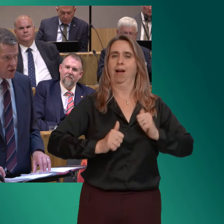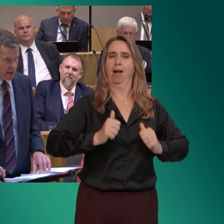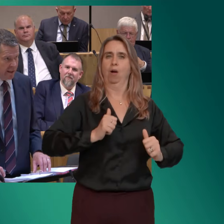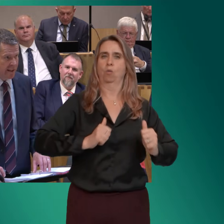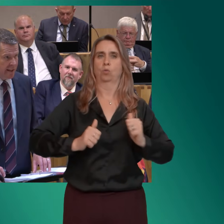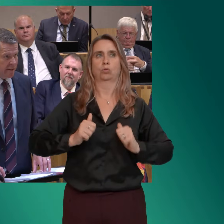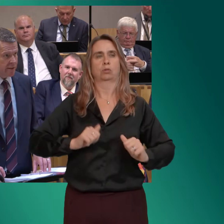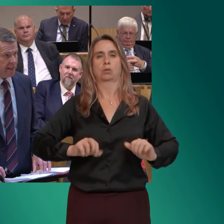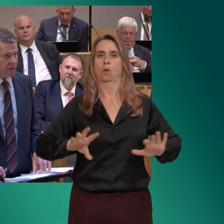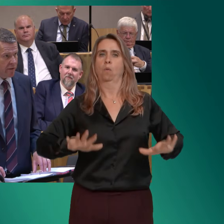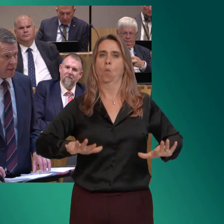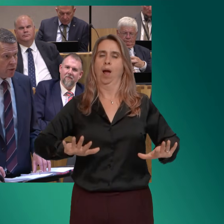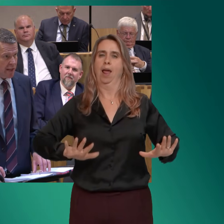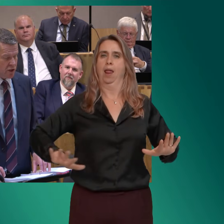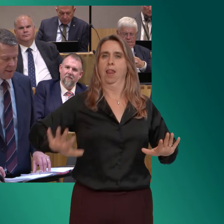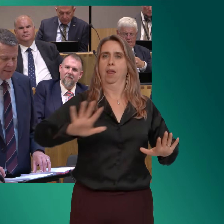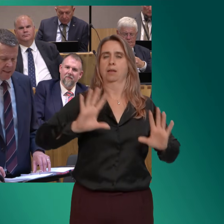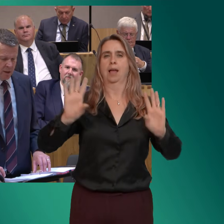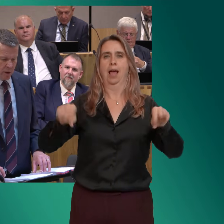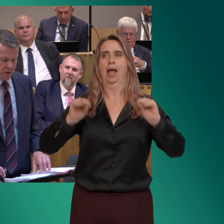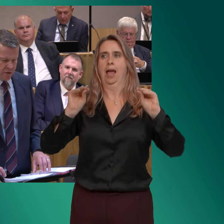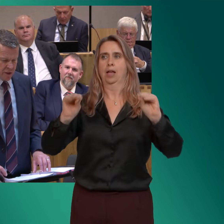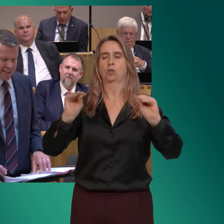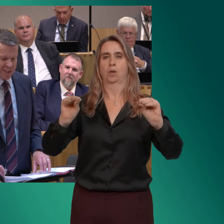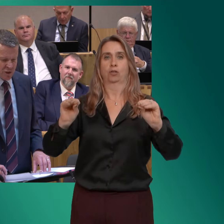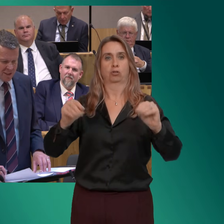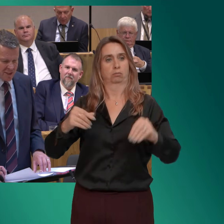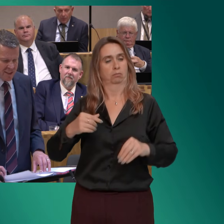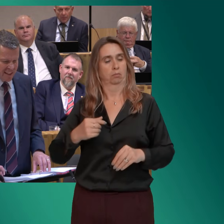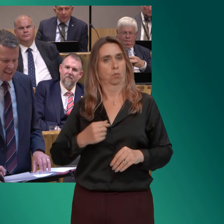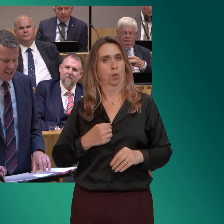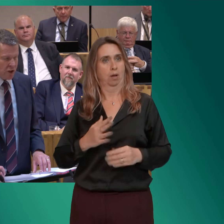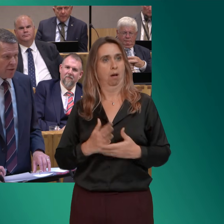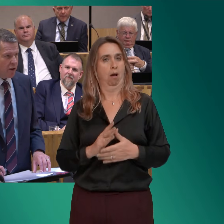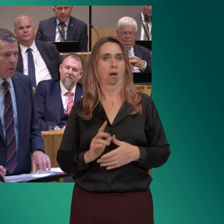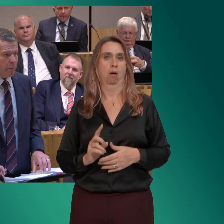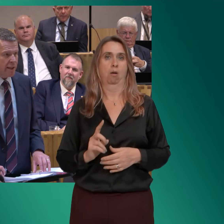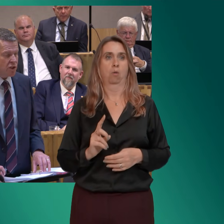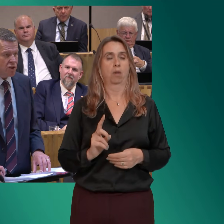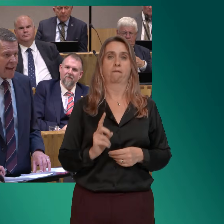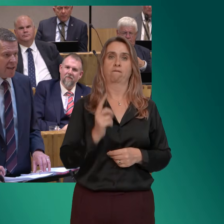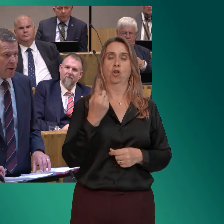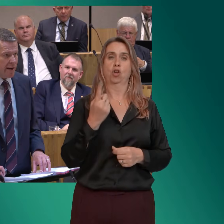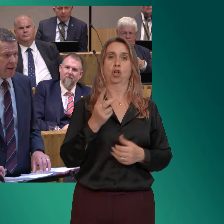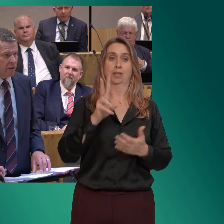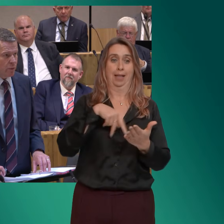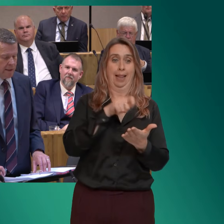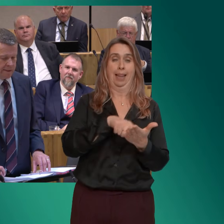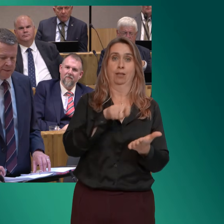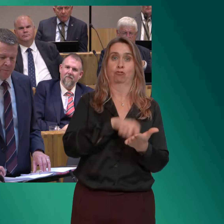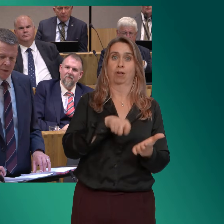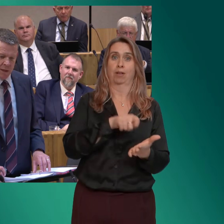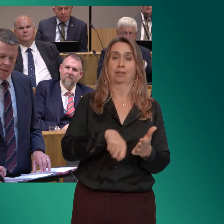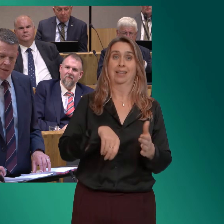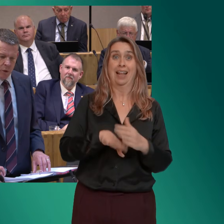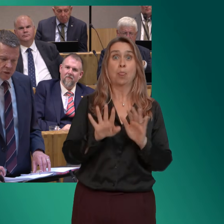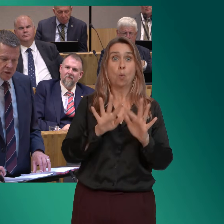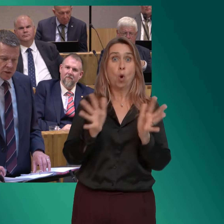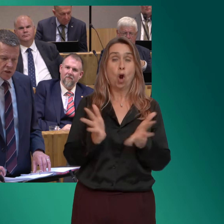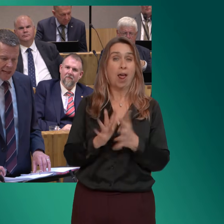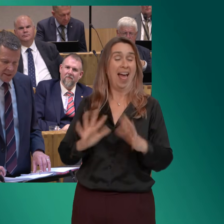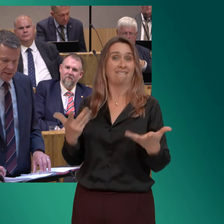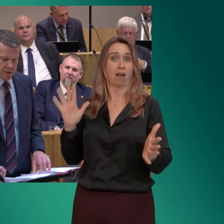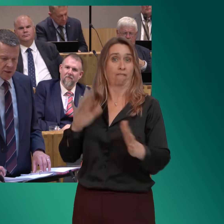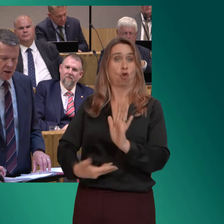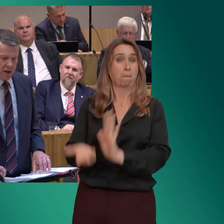a nation in the delivery of education, one of the first literate general populations anywhere in the world.